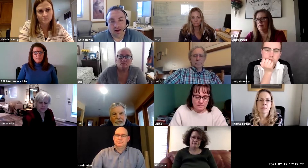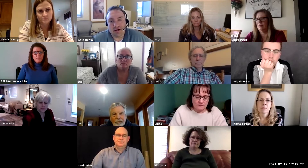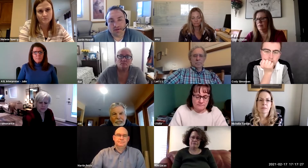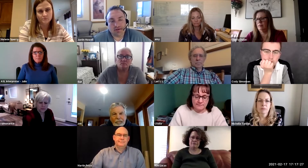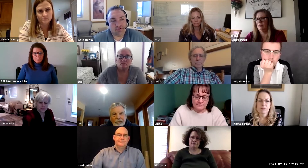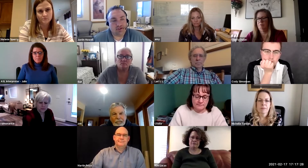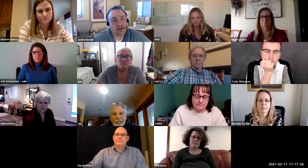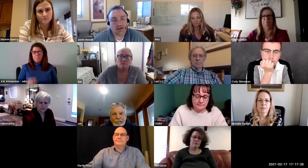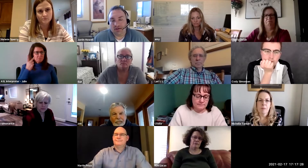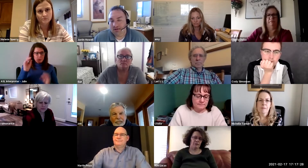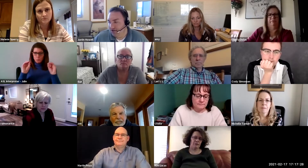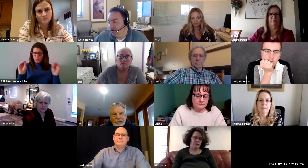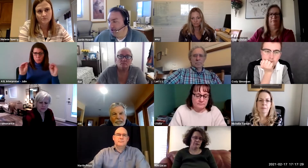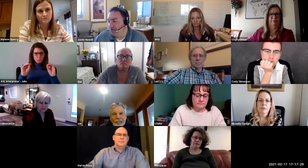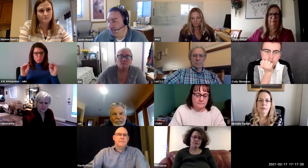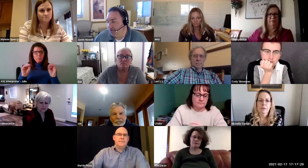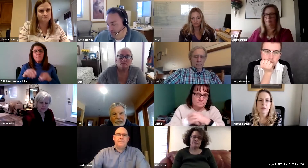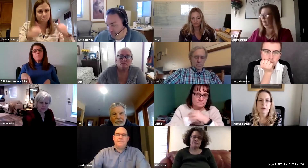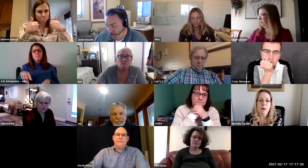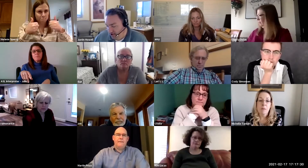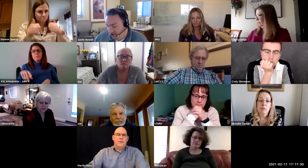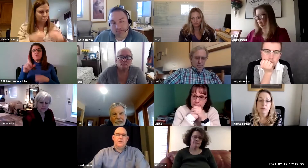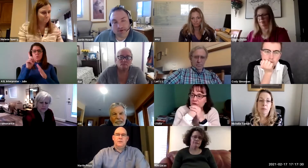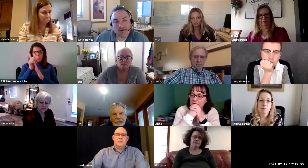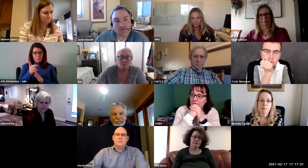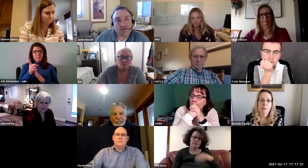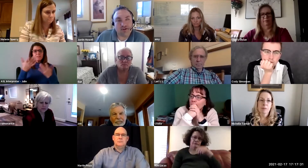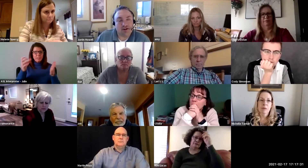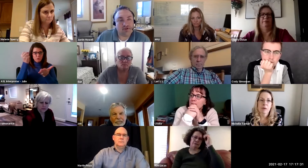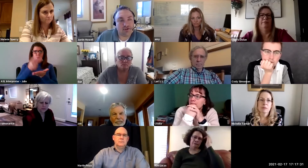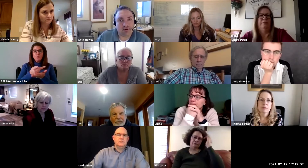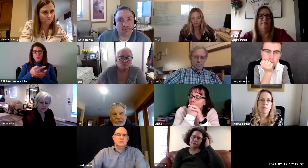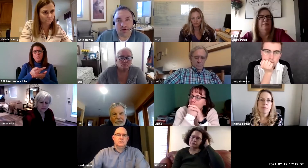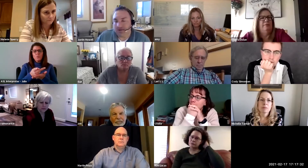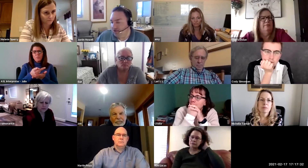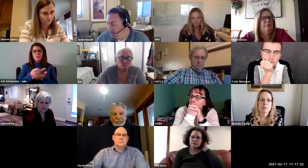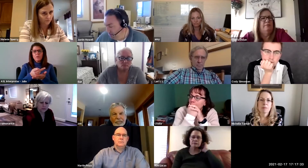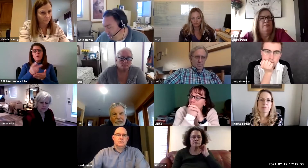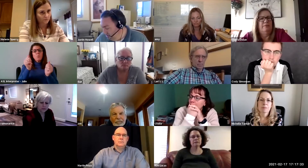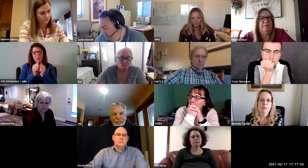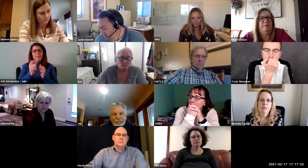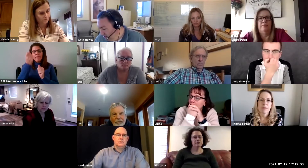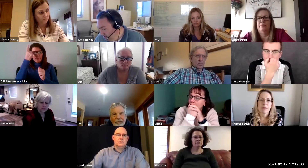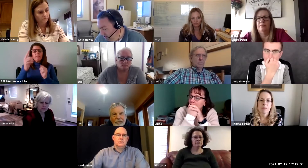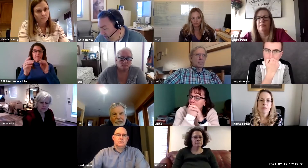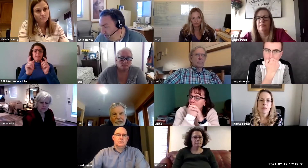Okay, I don't see any. So the minutes are approved as the change has been requested.